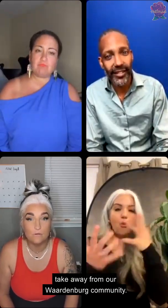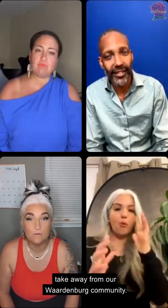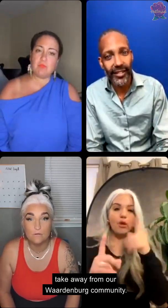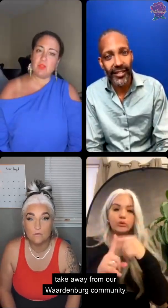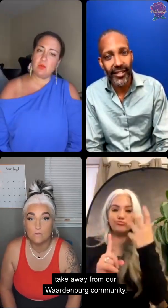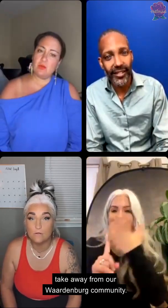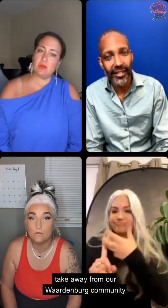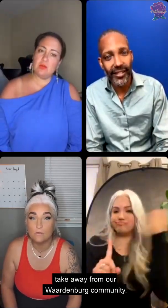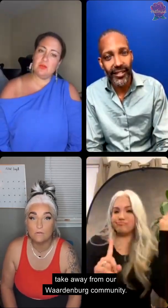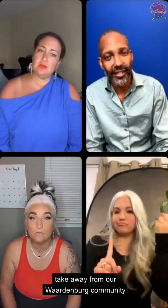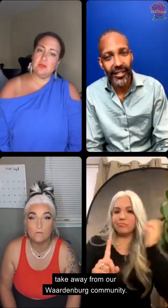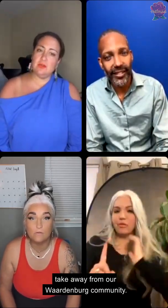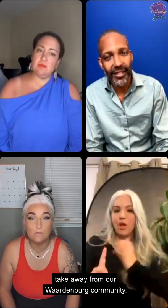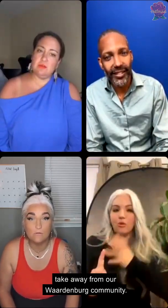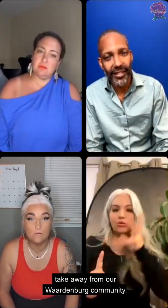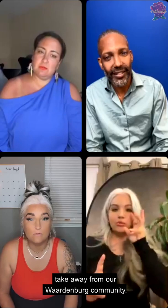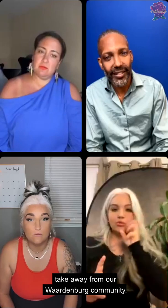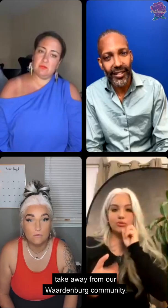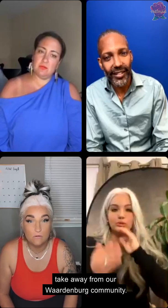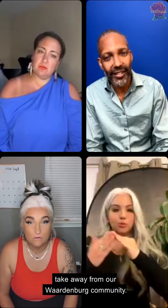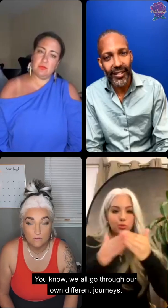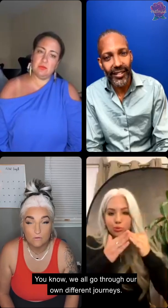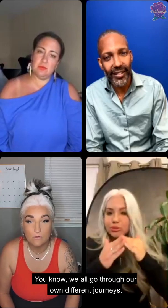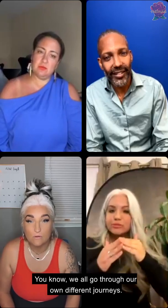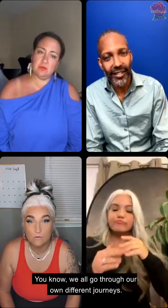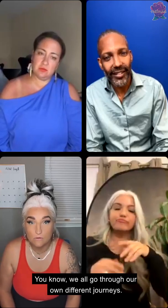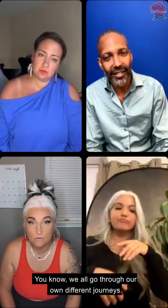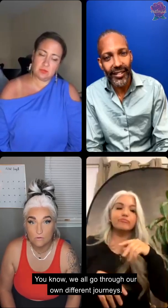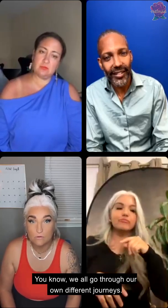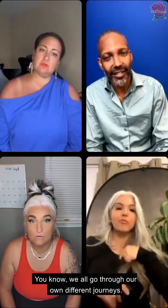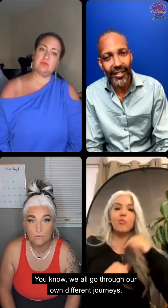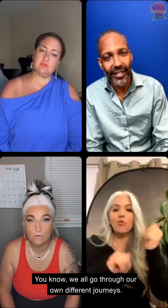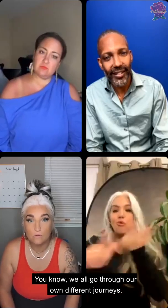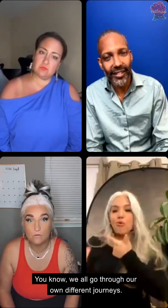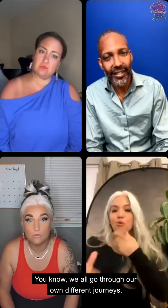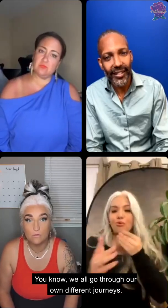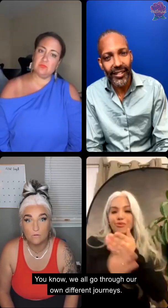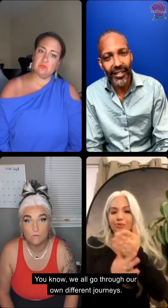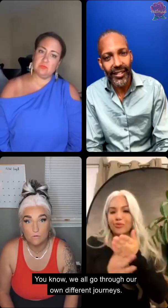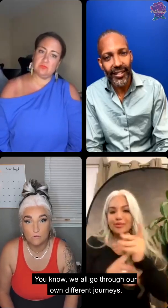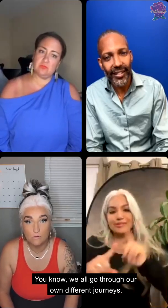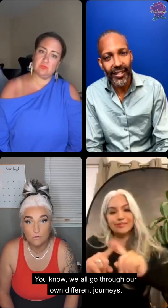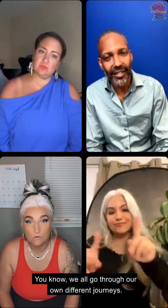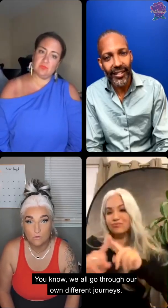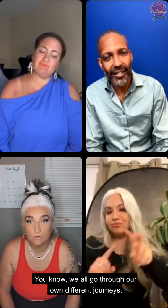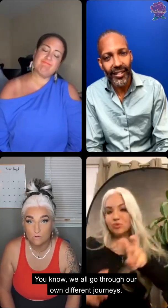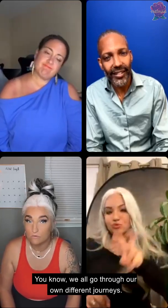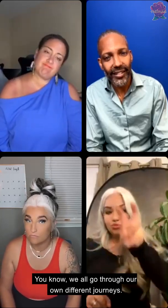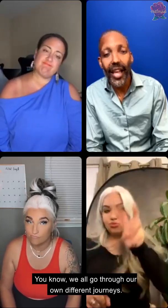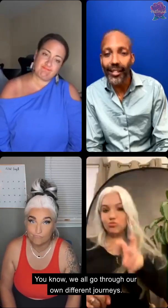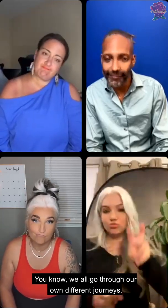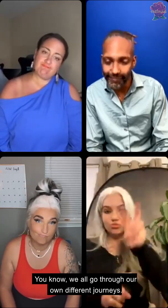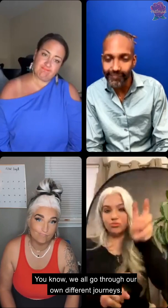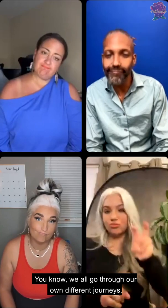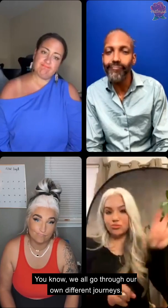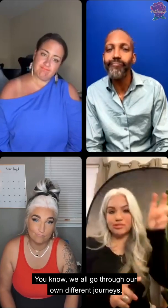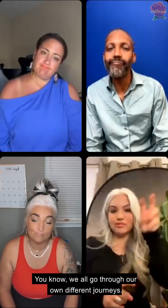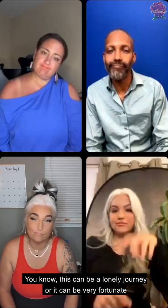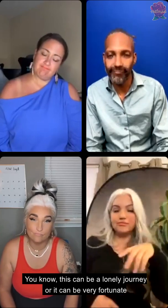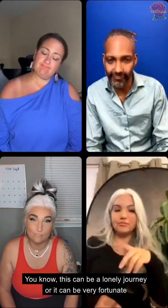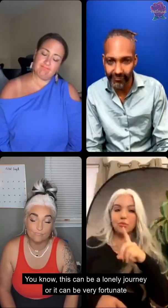Now, I don't want to, take away from our Wardenbergs community. We all go through our own different journeys.